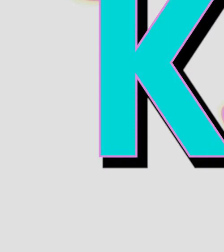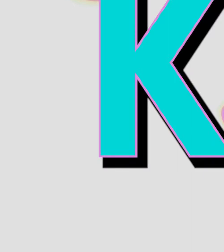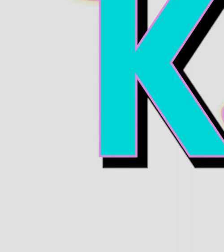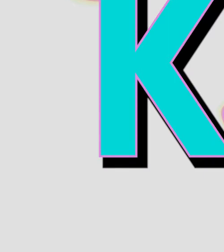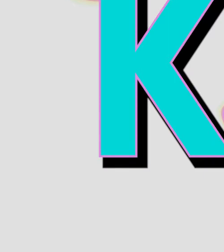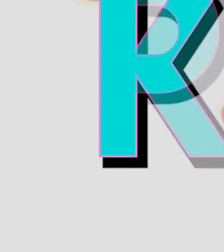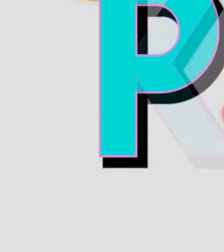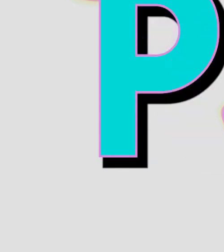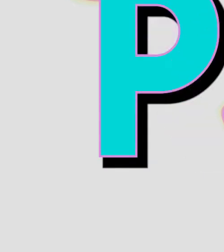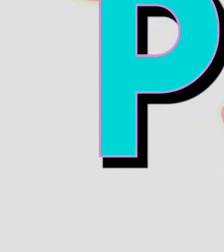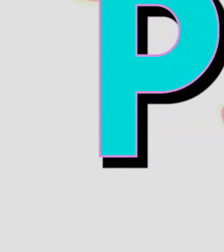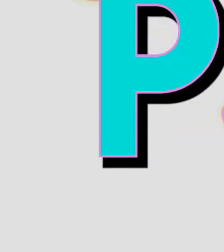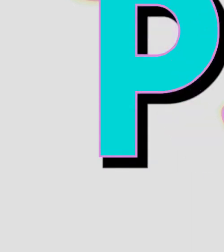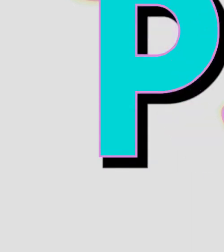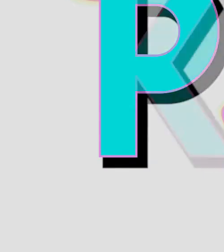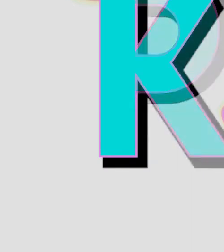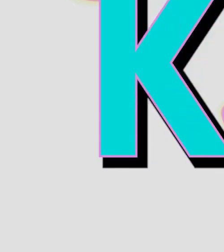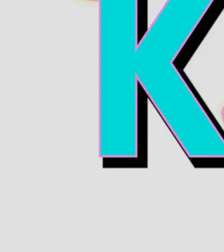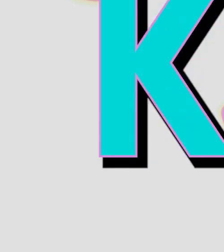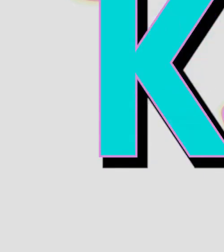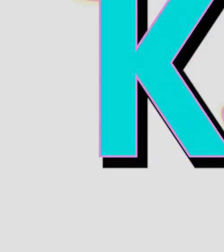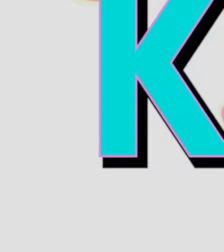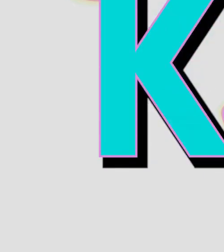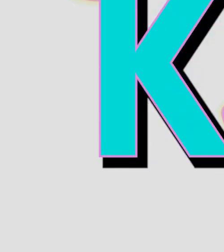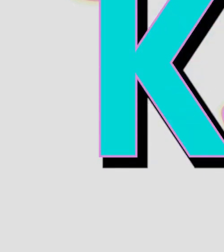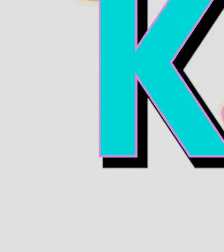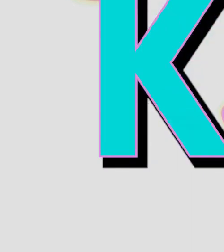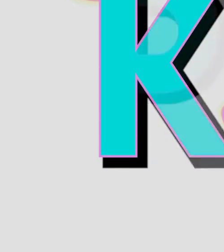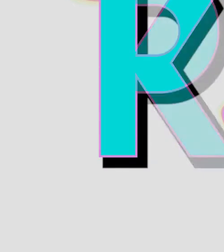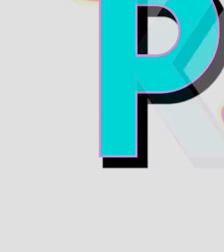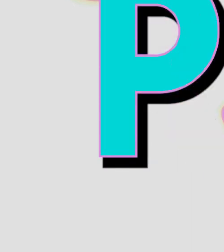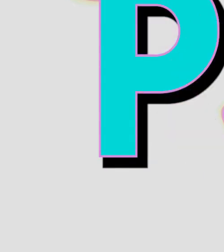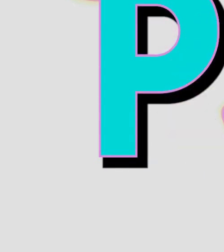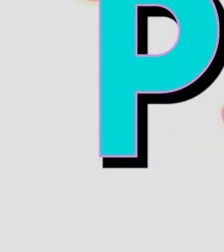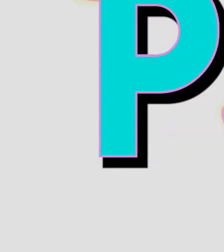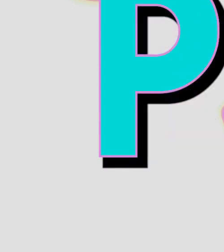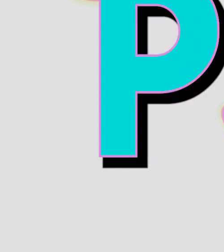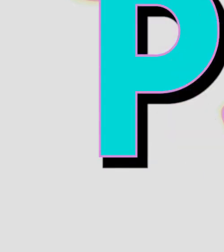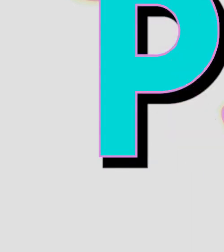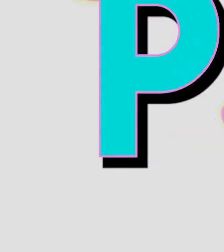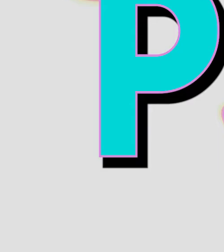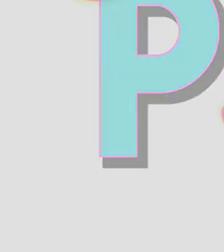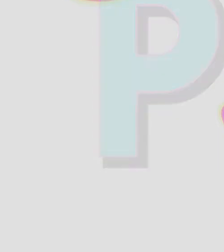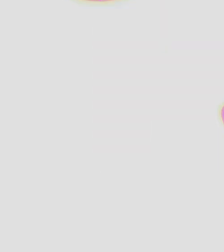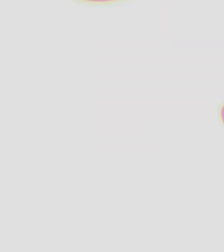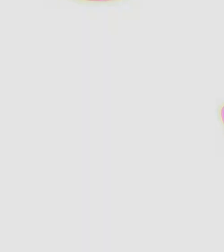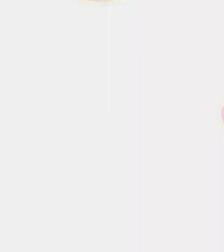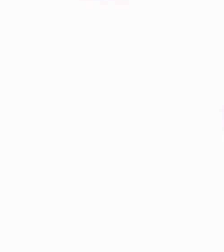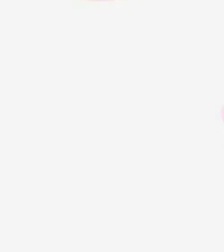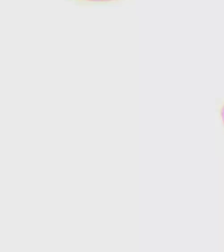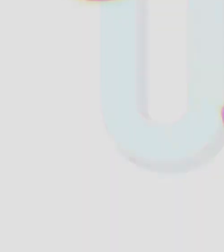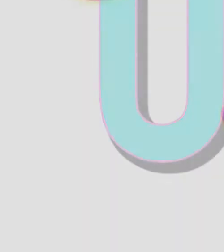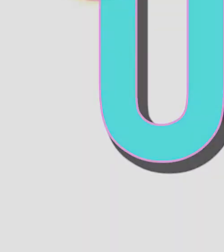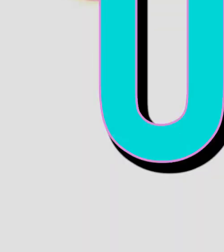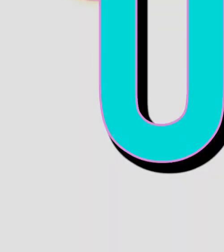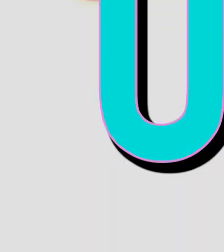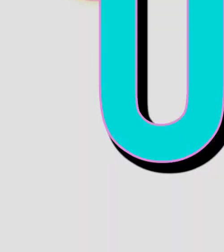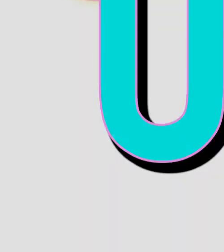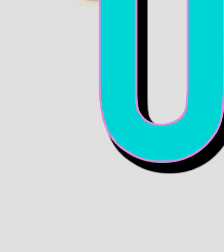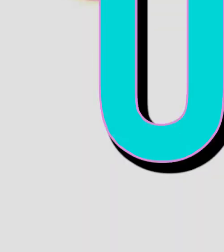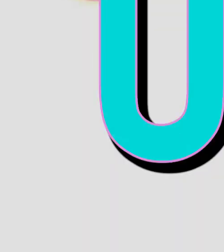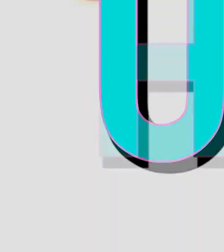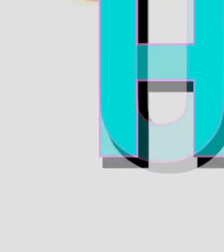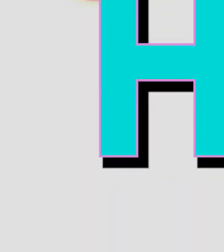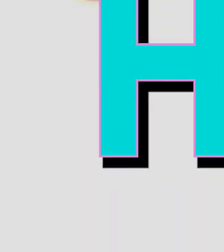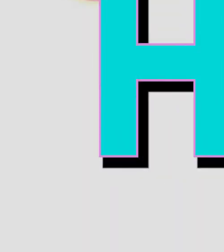It also saves which way your wrist is facing. This is important to differentiate between signs like K and P or U and H, which use the